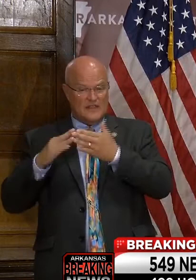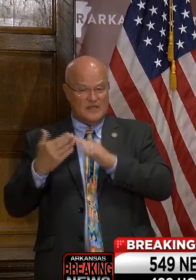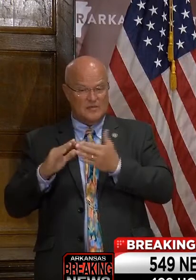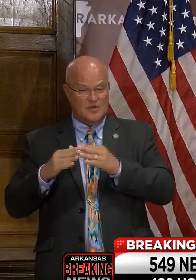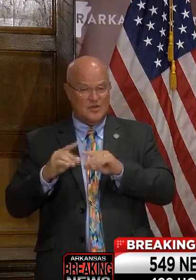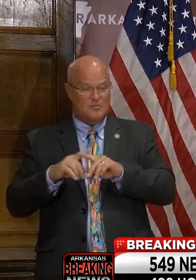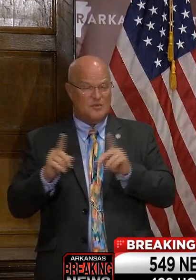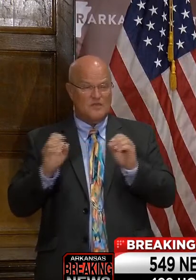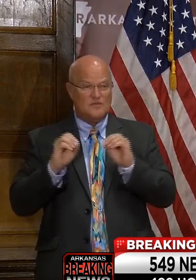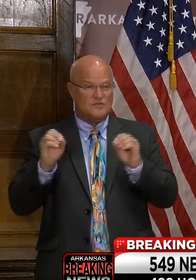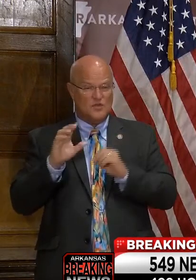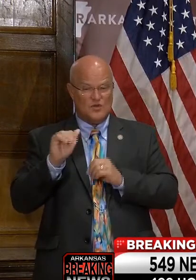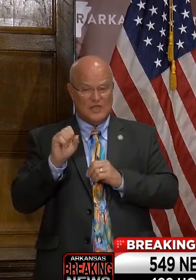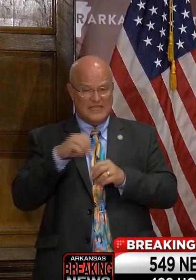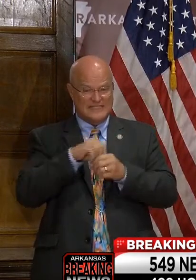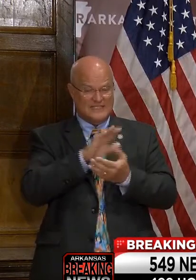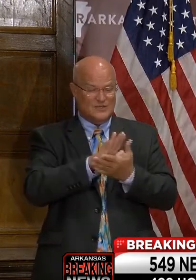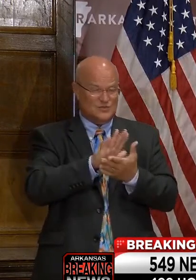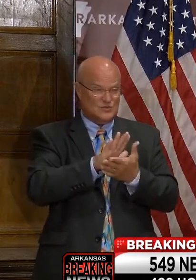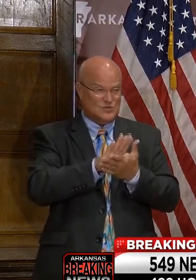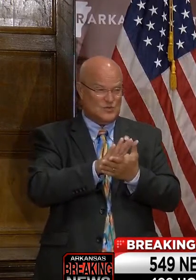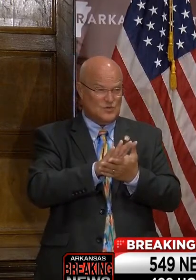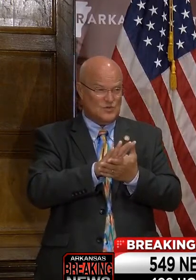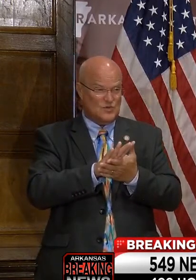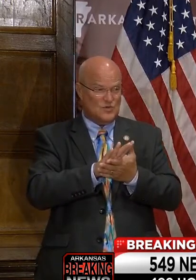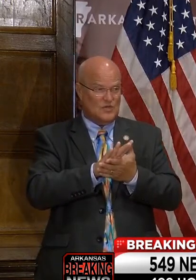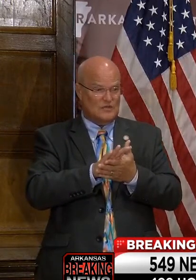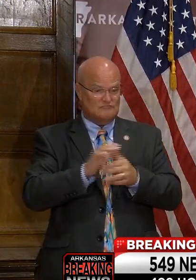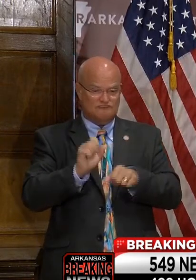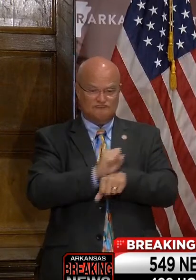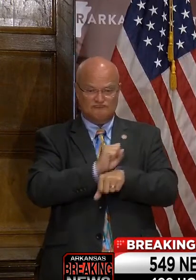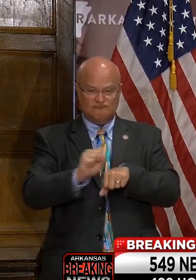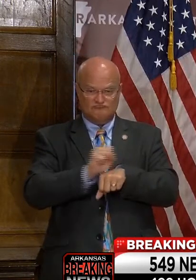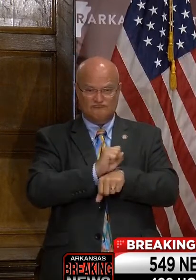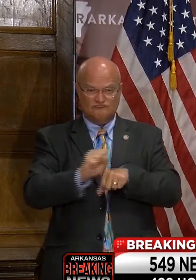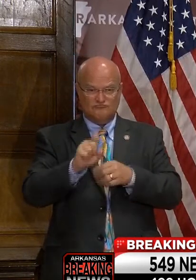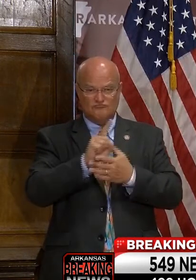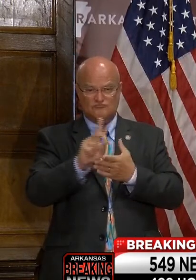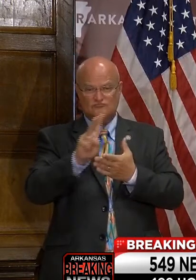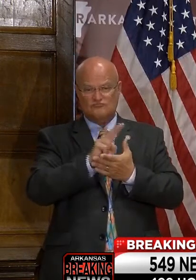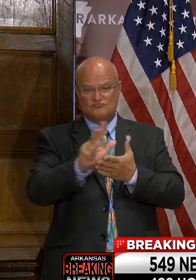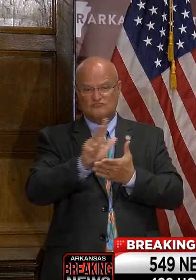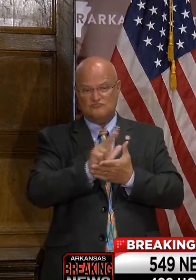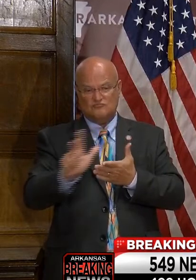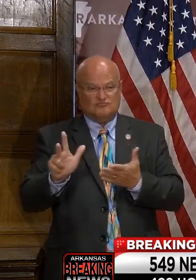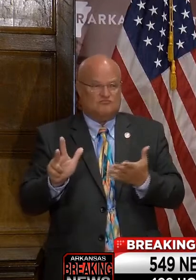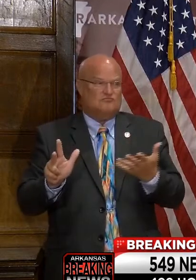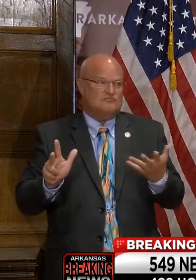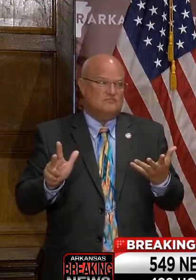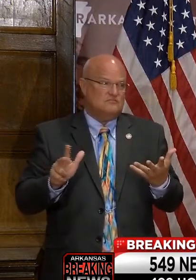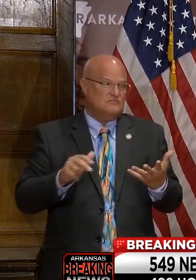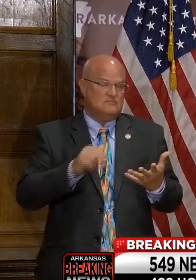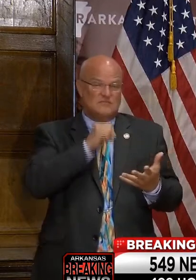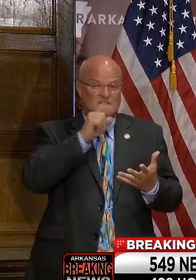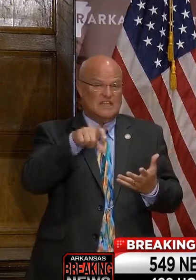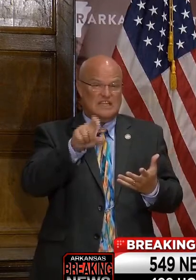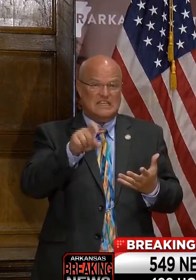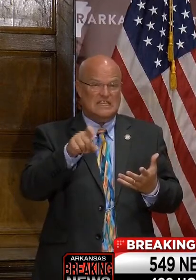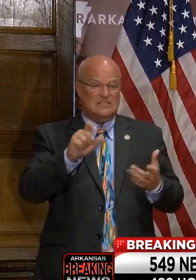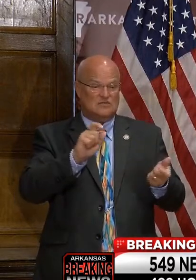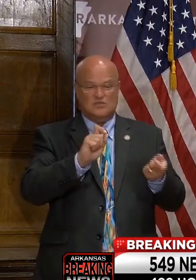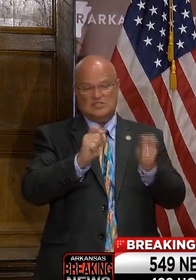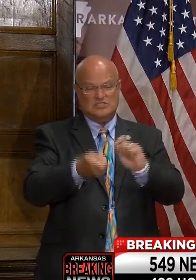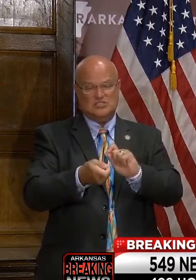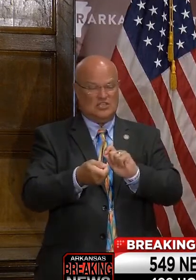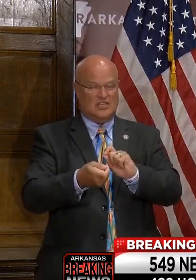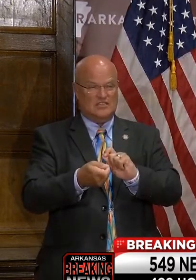community, but there's no cases in the school, and you've been operating for a couple of weeks, well, there's not any need to